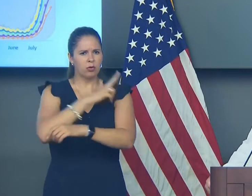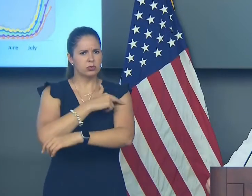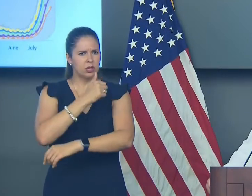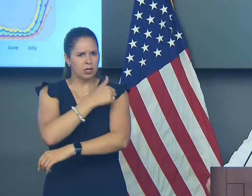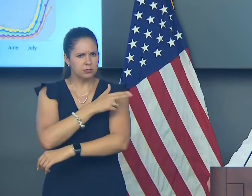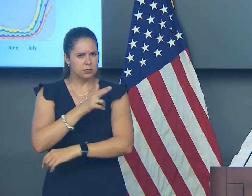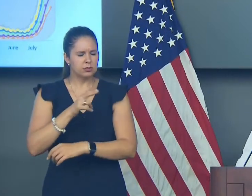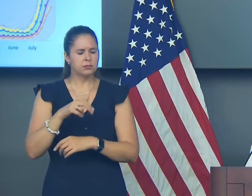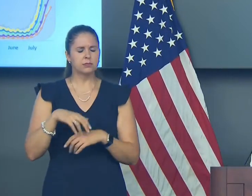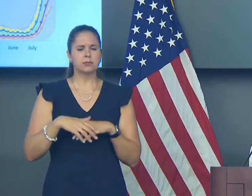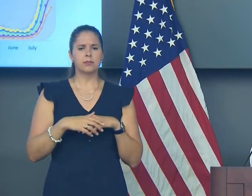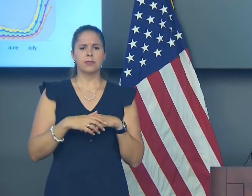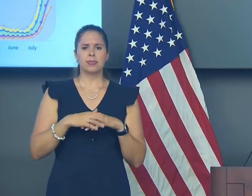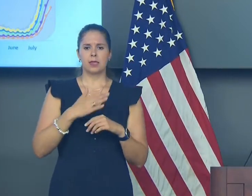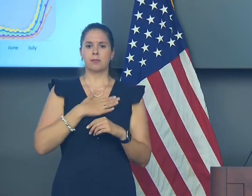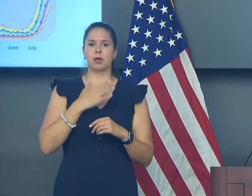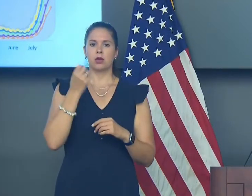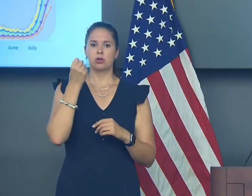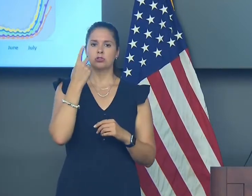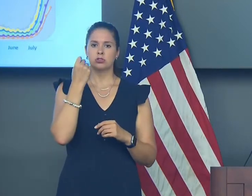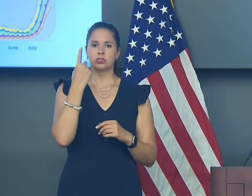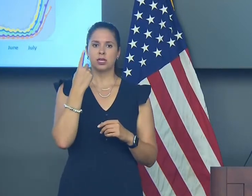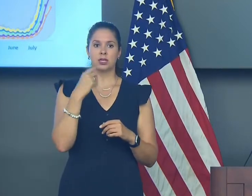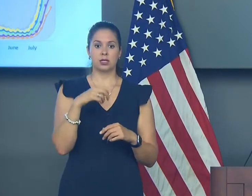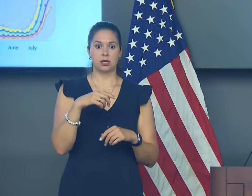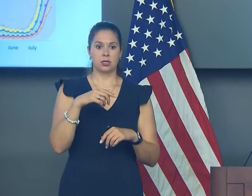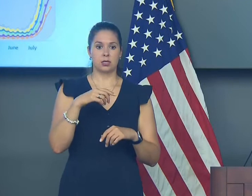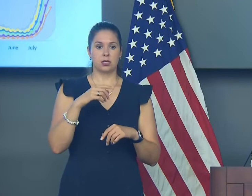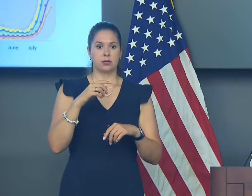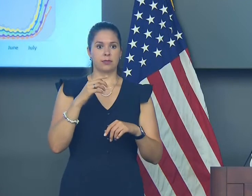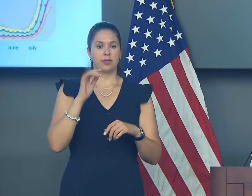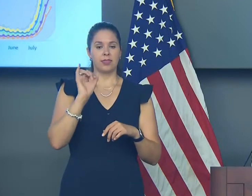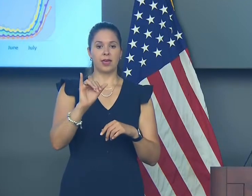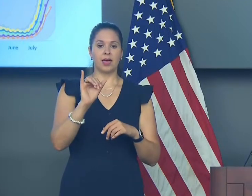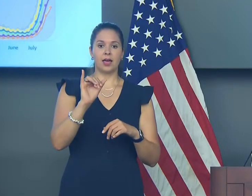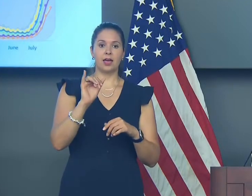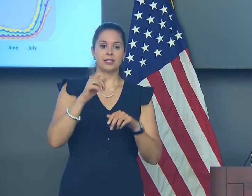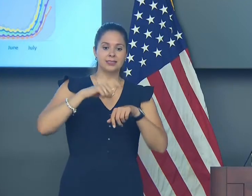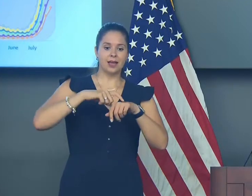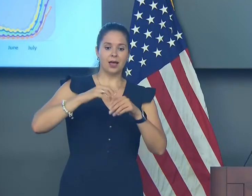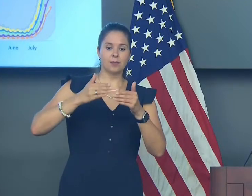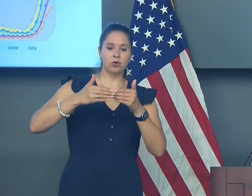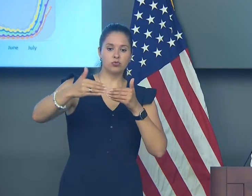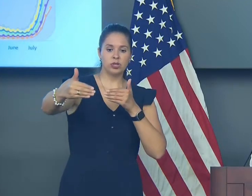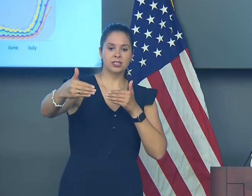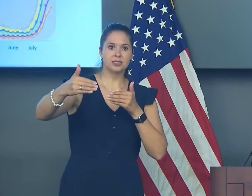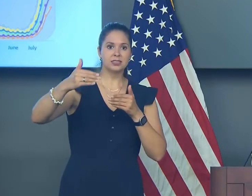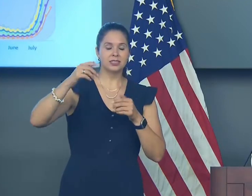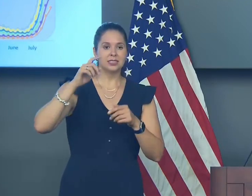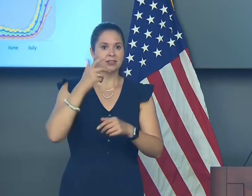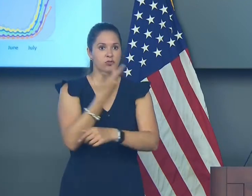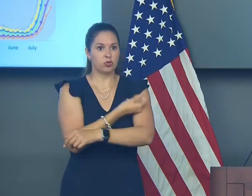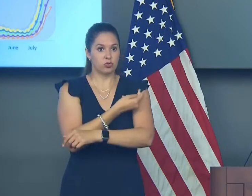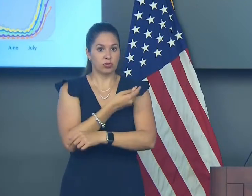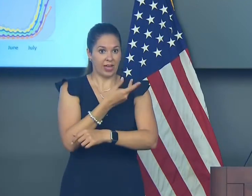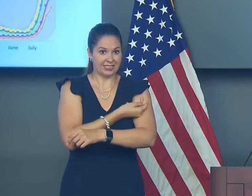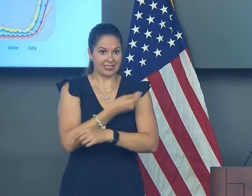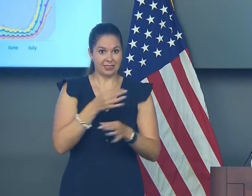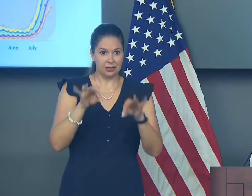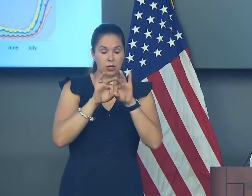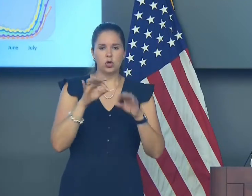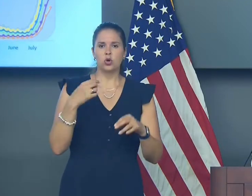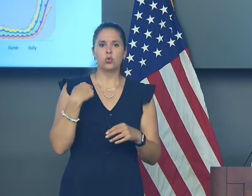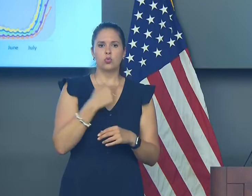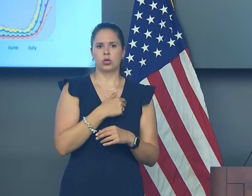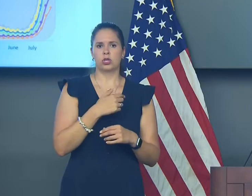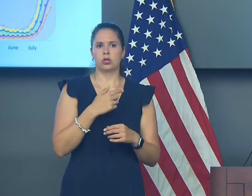hospitals. And my understanding is the time horizon that they're giving people to be vaccinated is such that